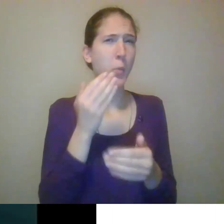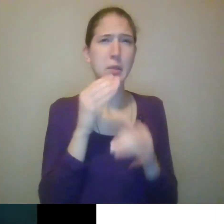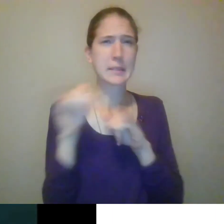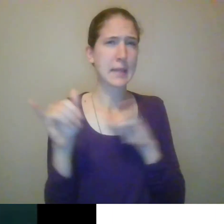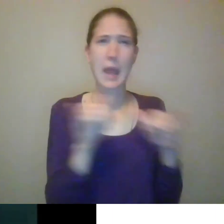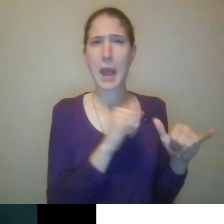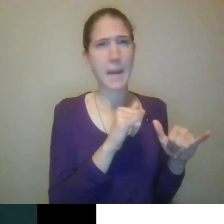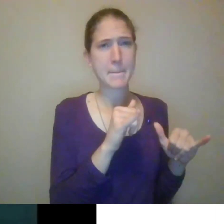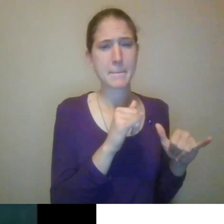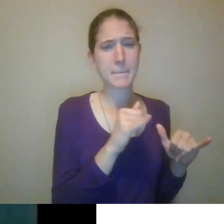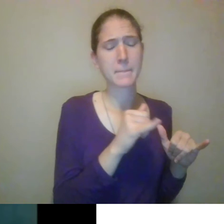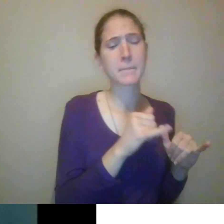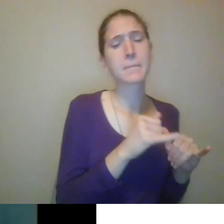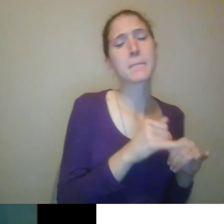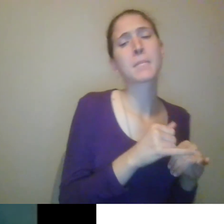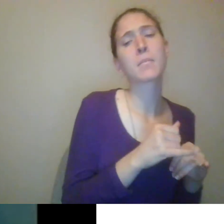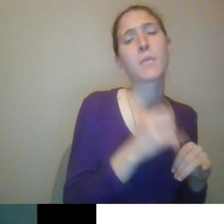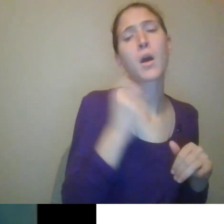Osmosis